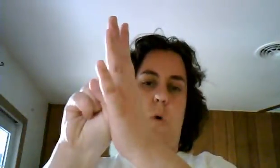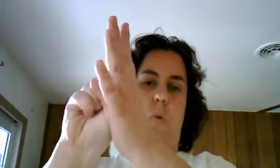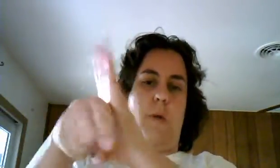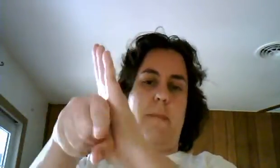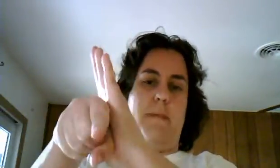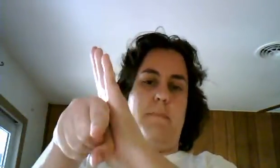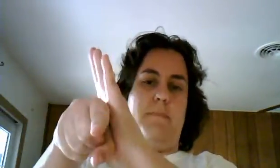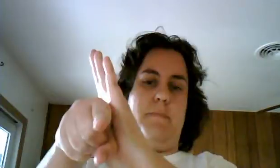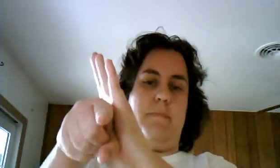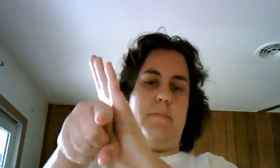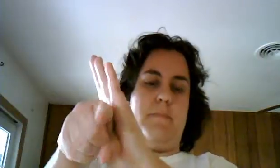1 minute.